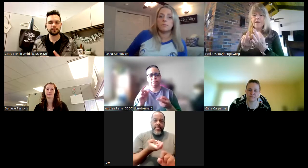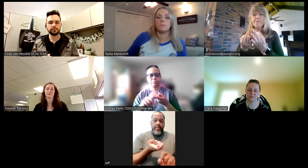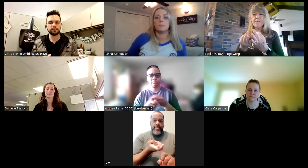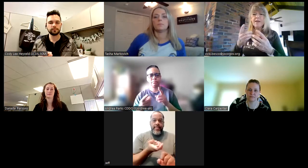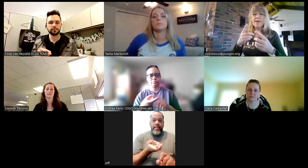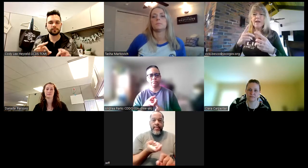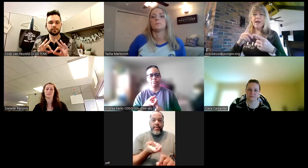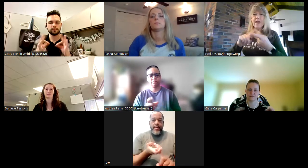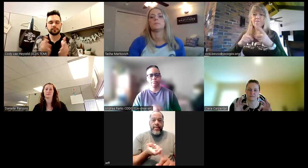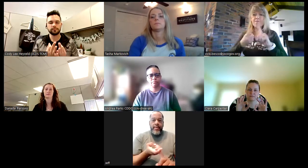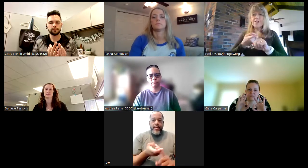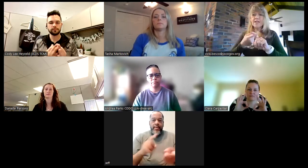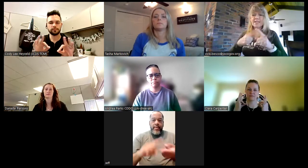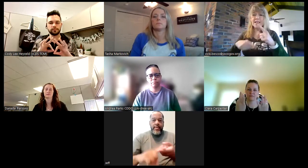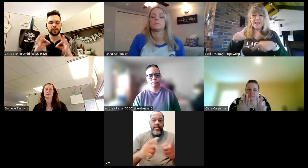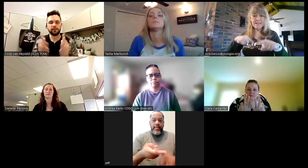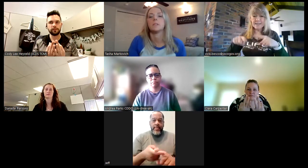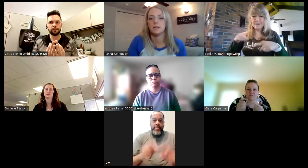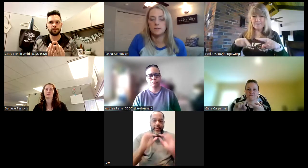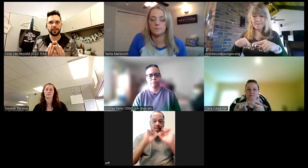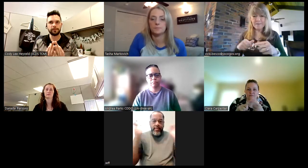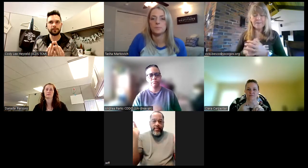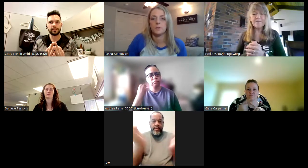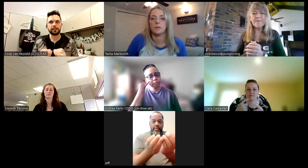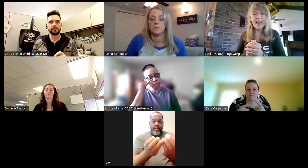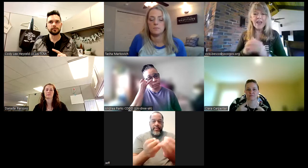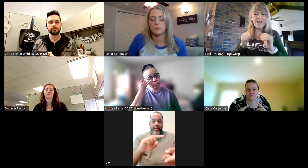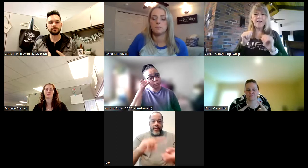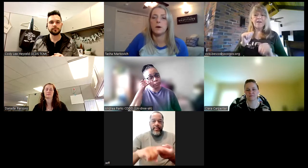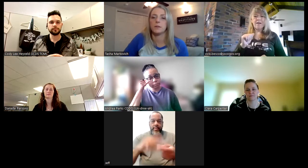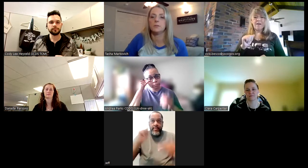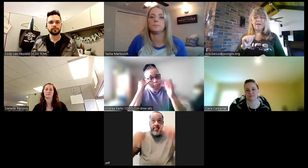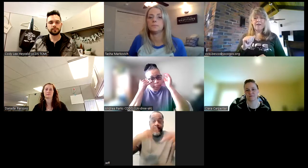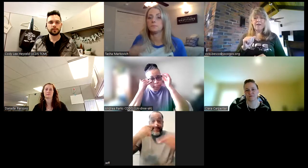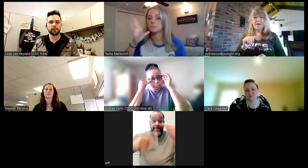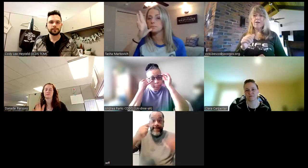Family and friend signs. Yes. So mother,